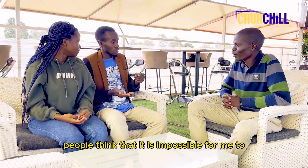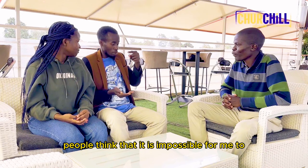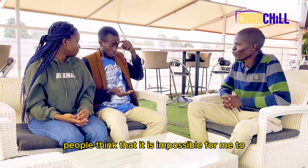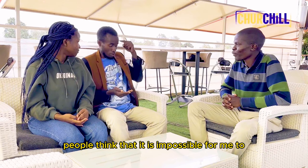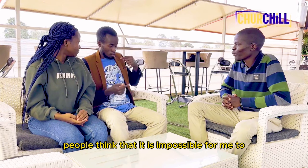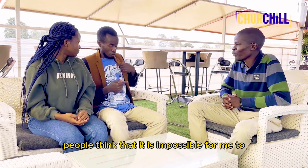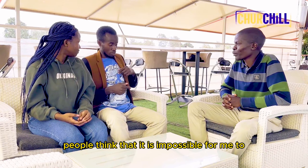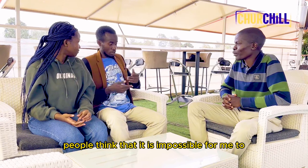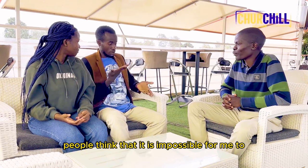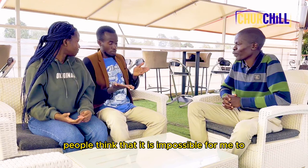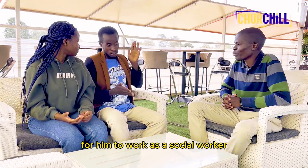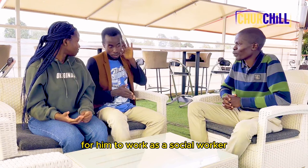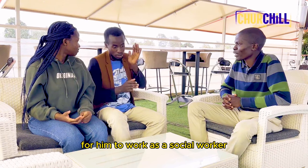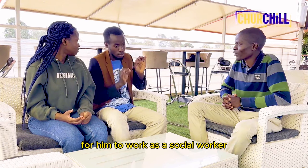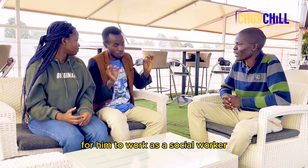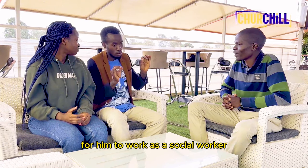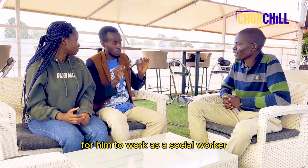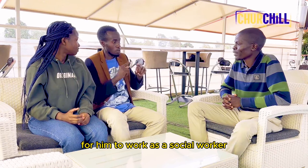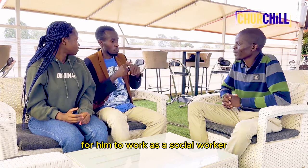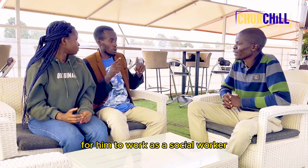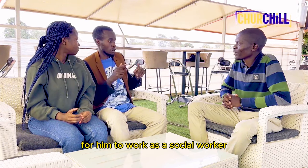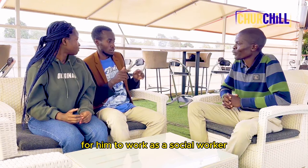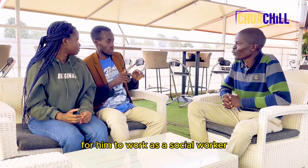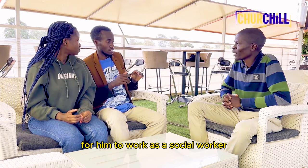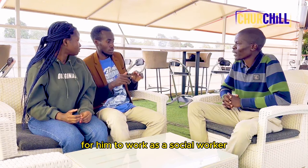for him to work as a social worker.